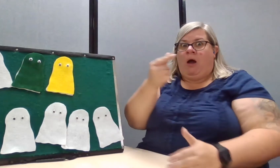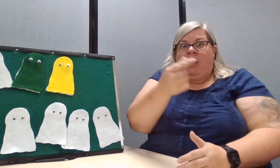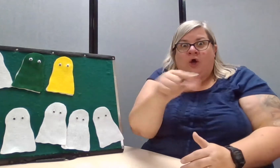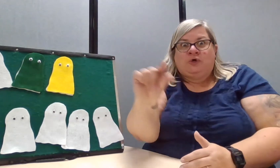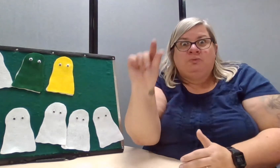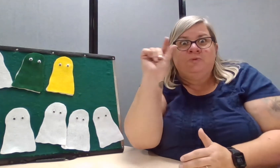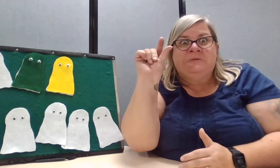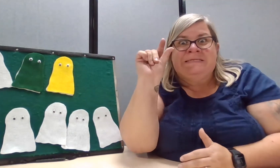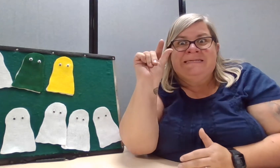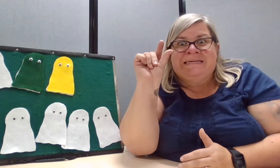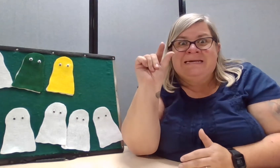green.